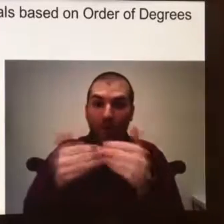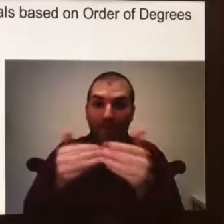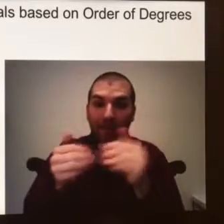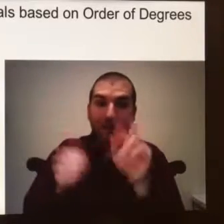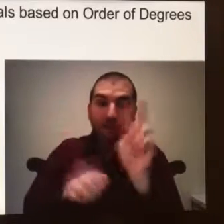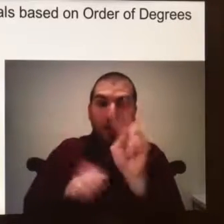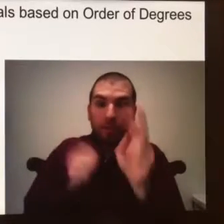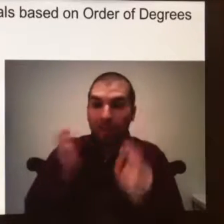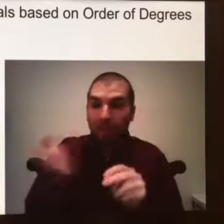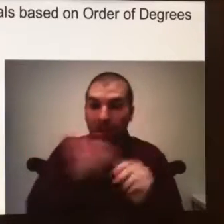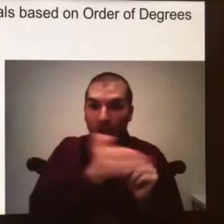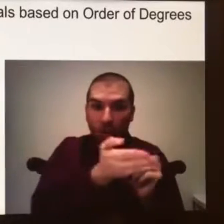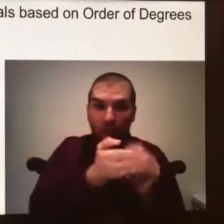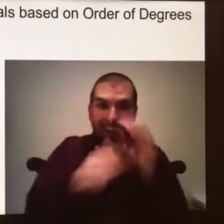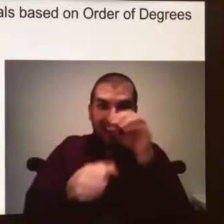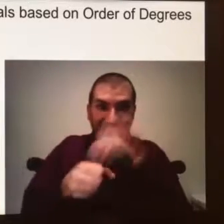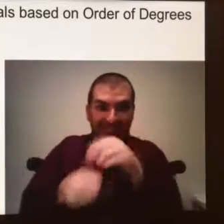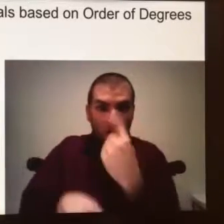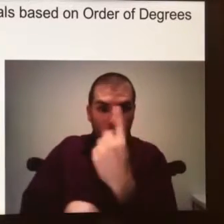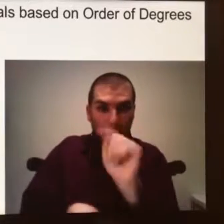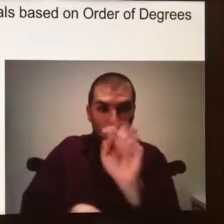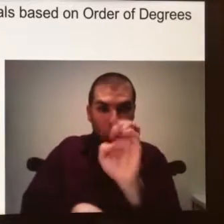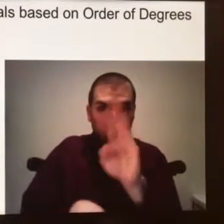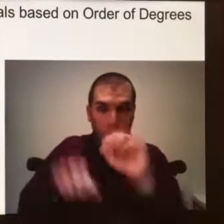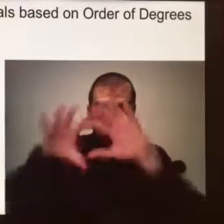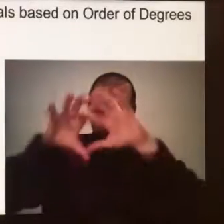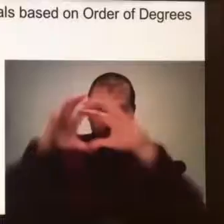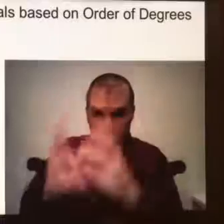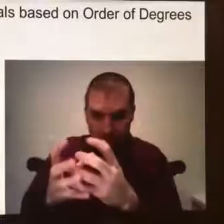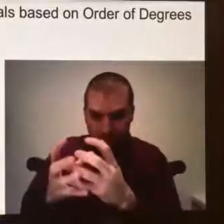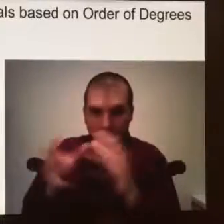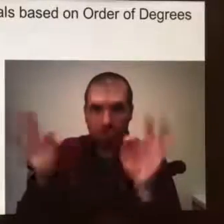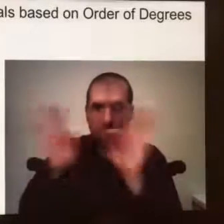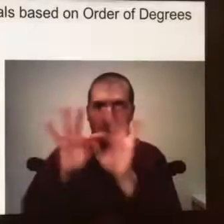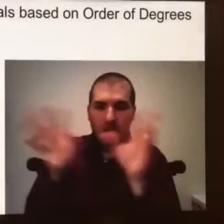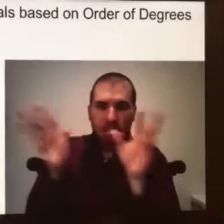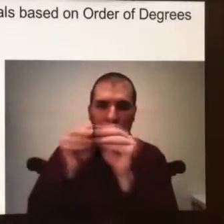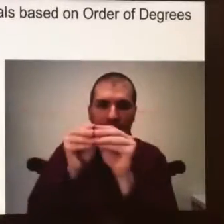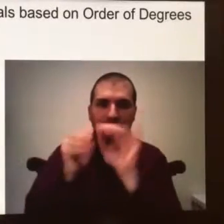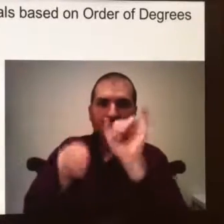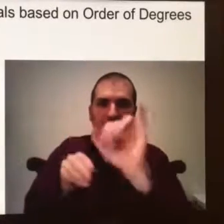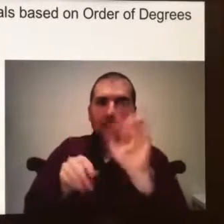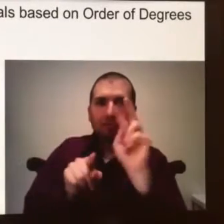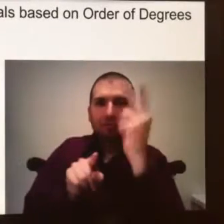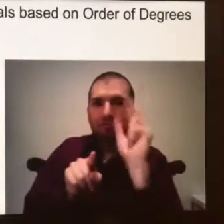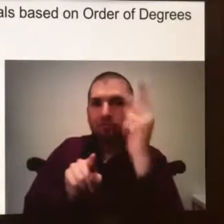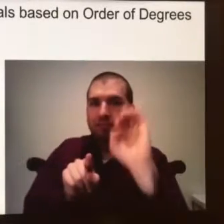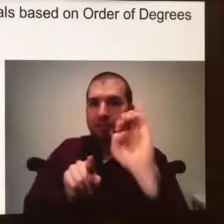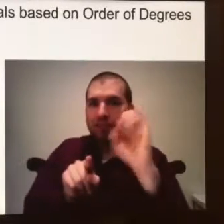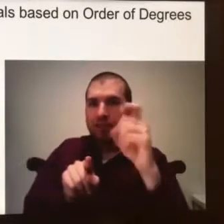We have to remember that with polynomials, the degree is a very important factor of it.